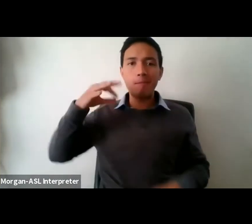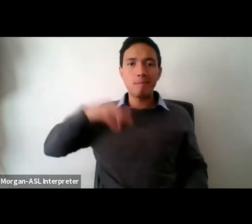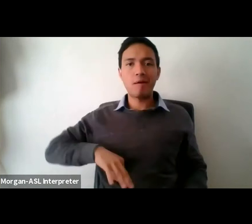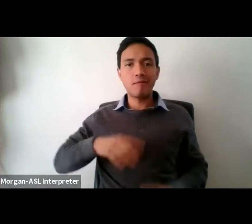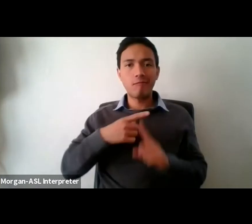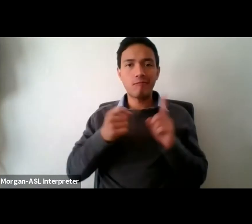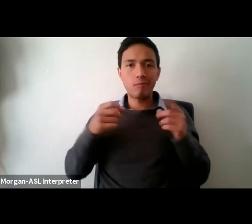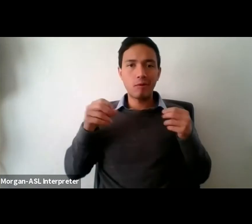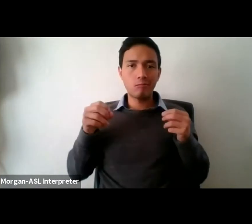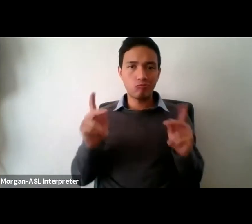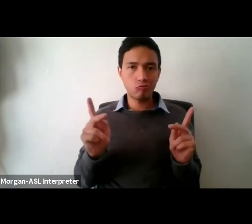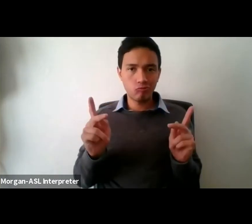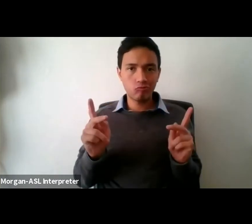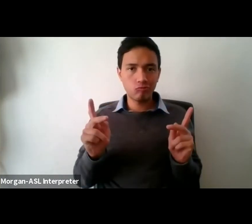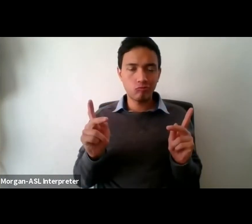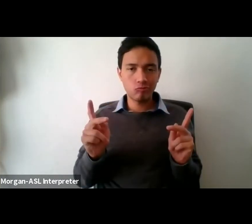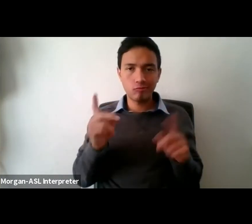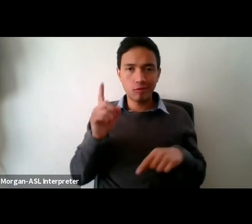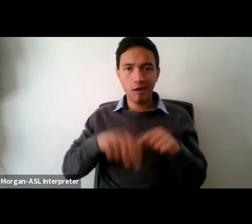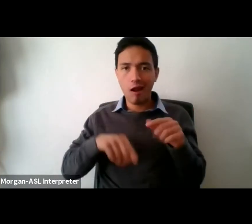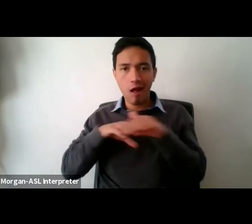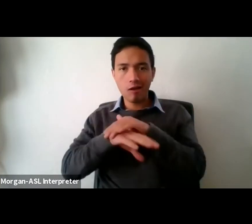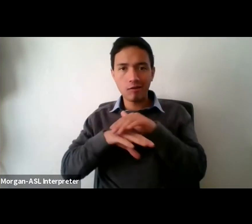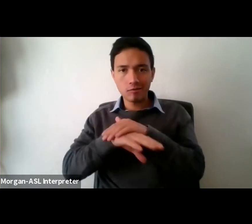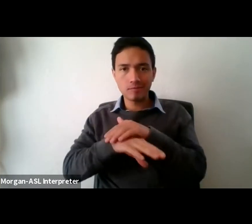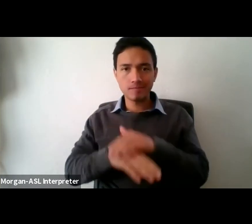provided by technological progress.